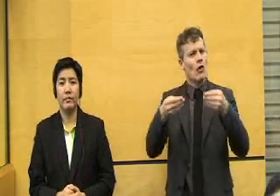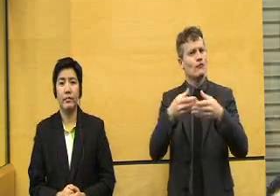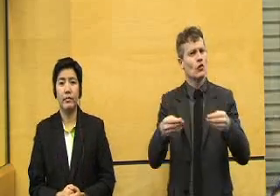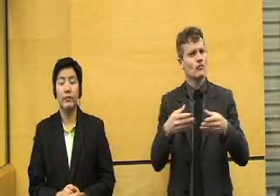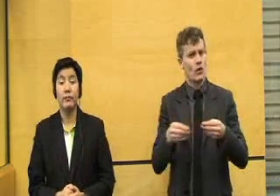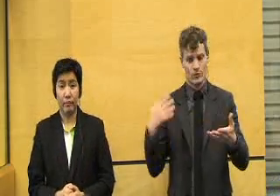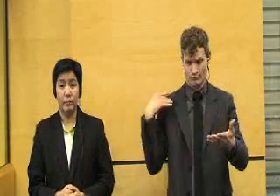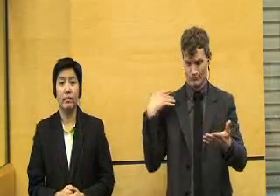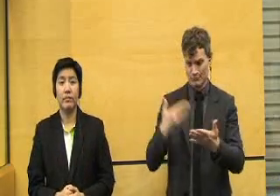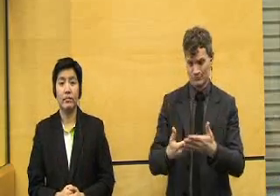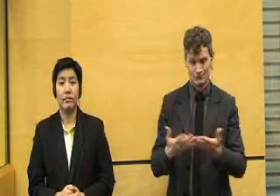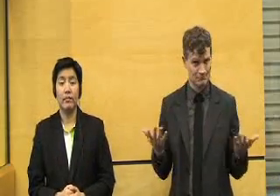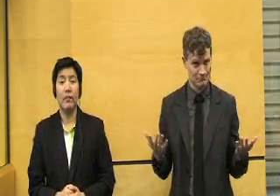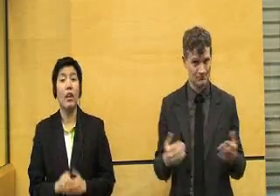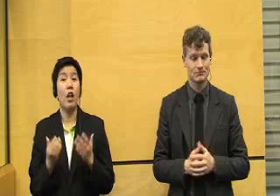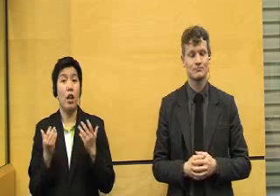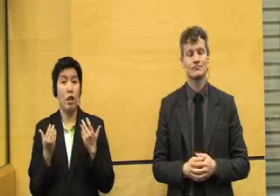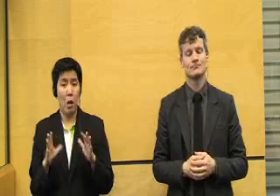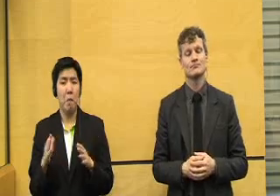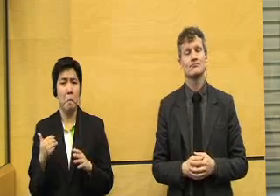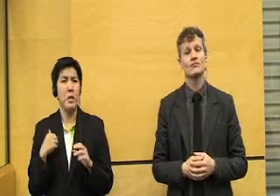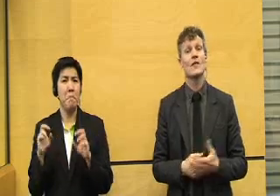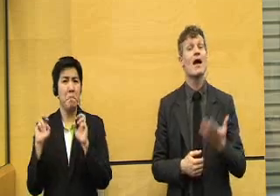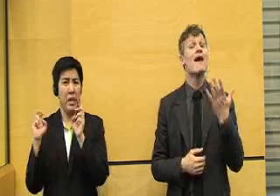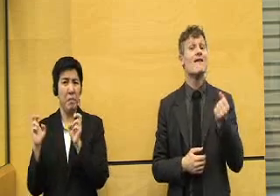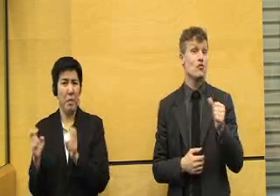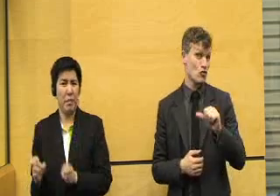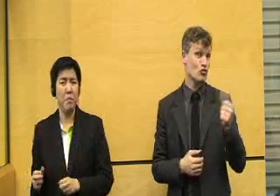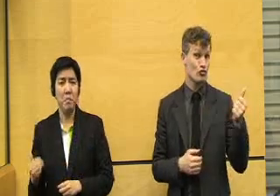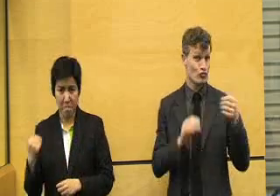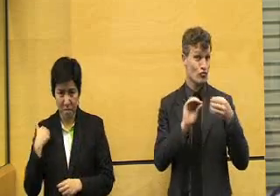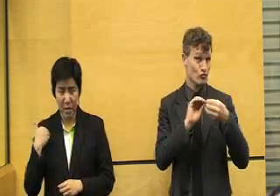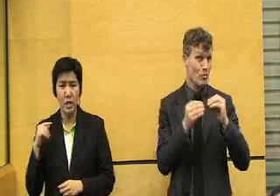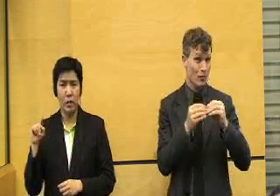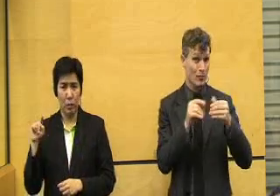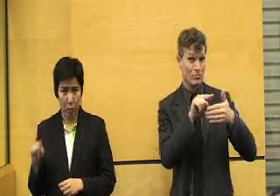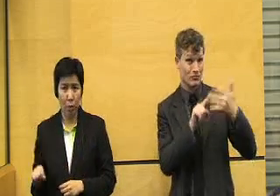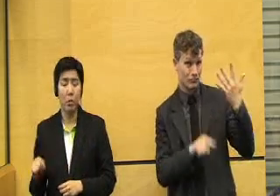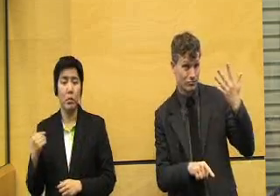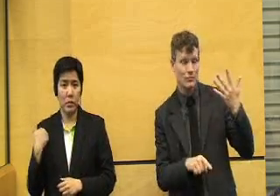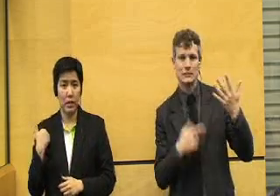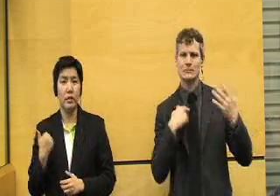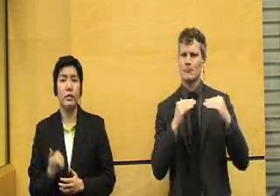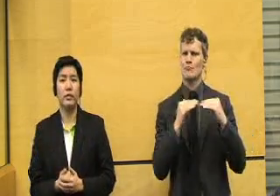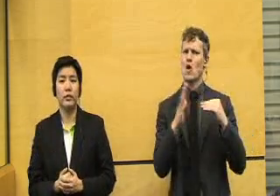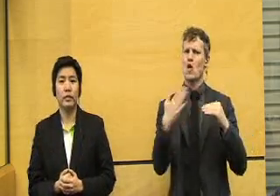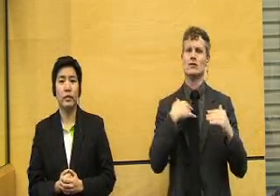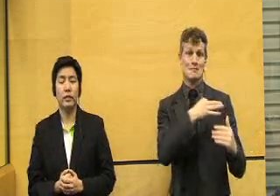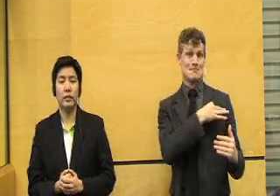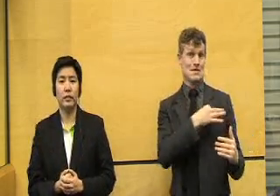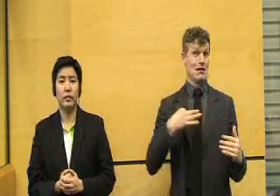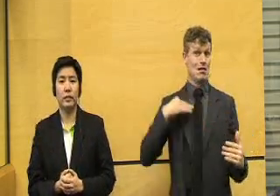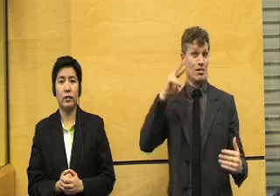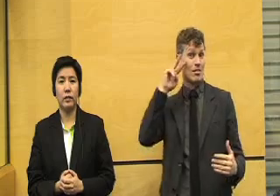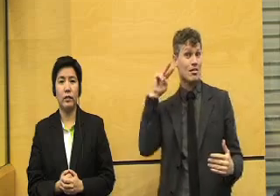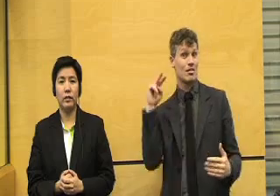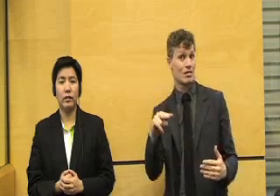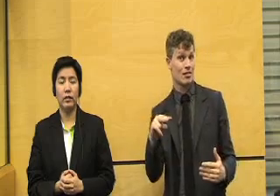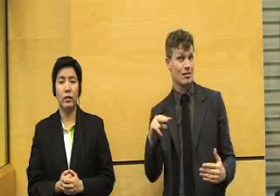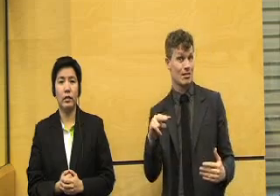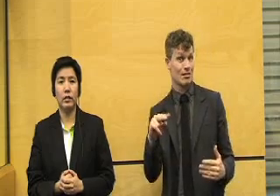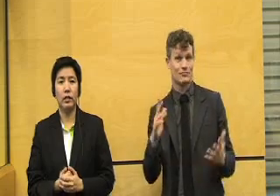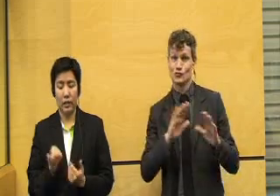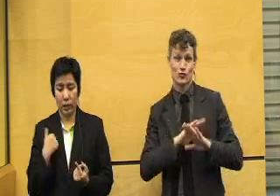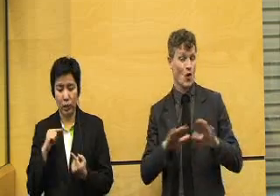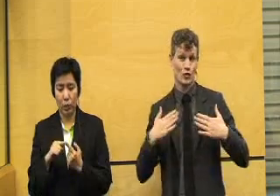There is also other issues such as an over-reliance on medical model of disability rather than adopting human